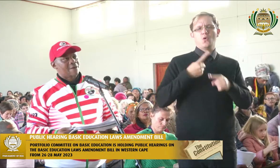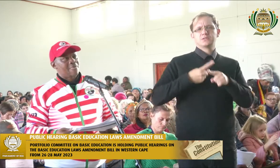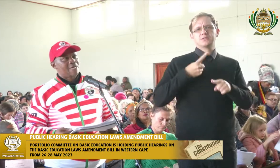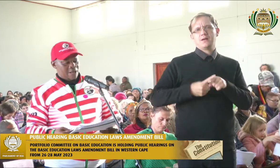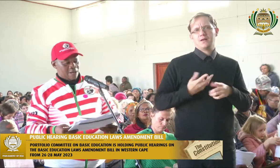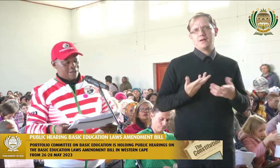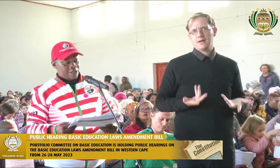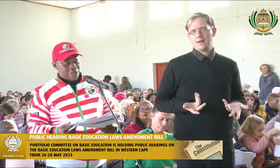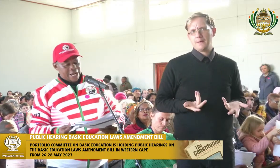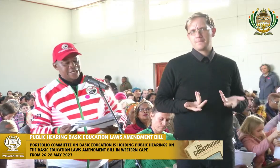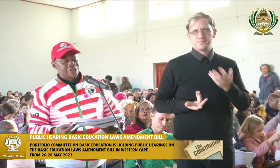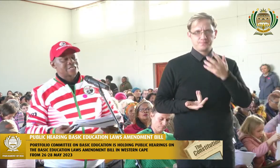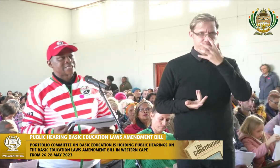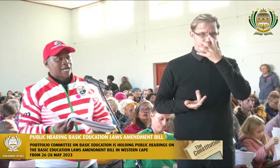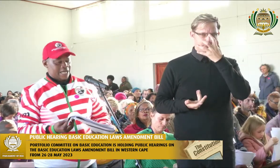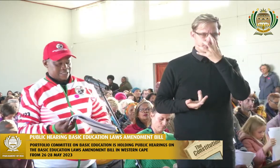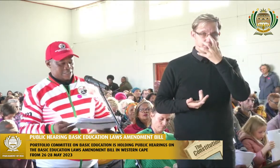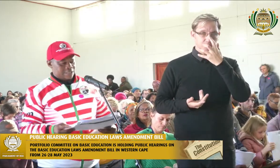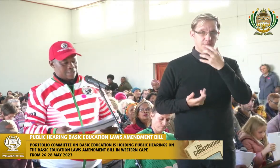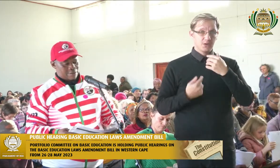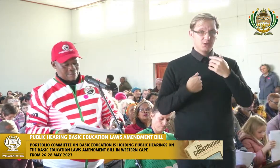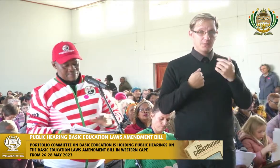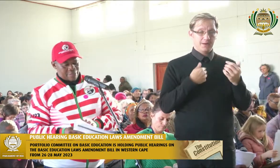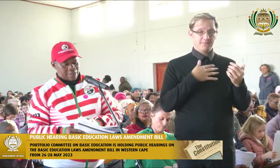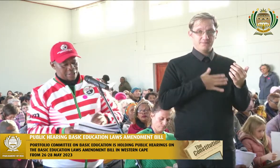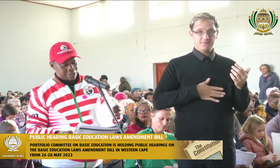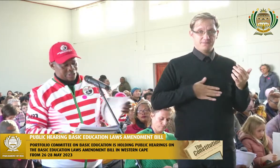isiXhosa. Then in this regard,